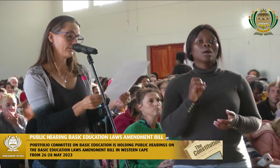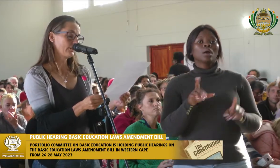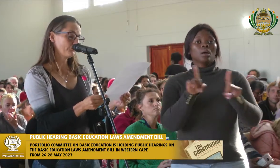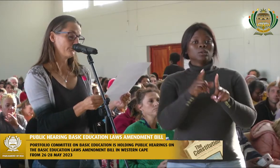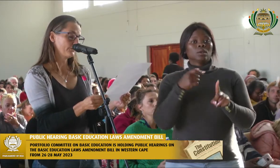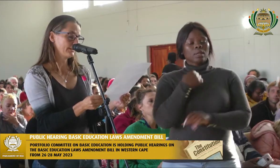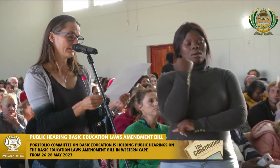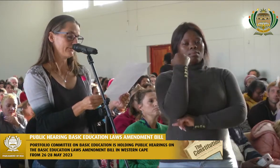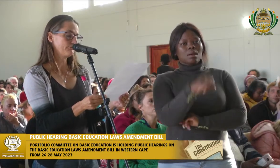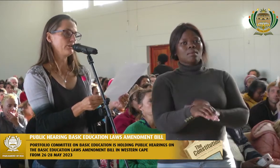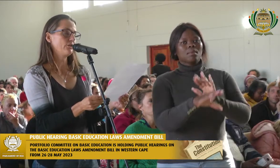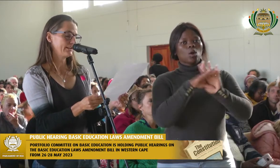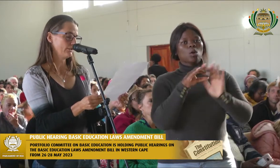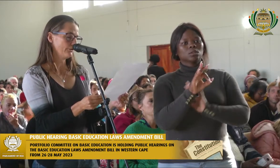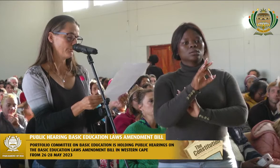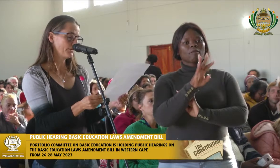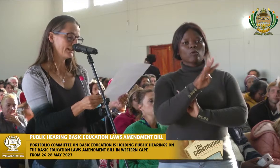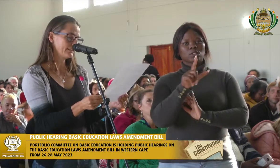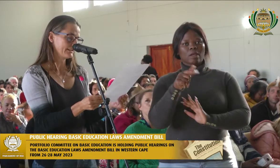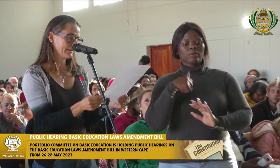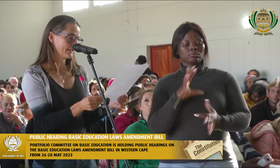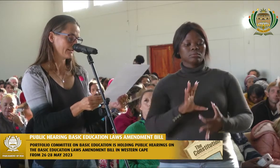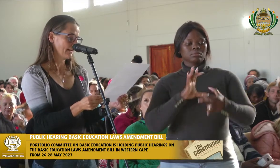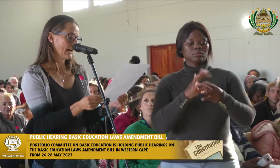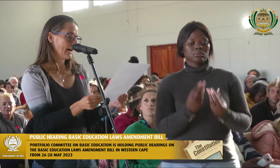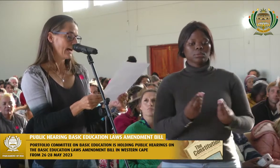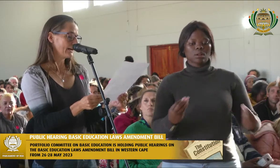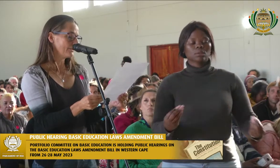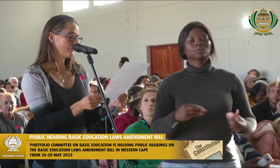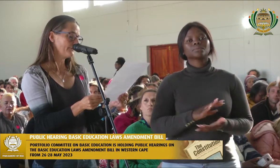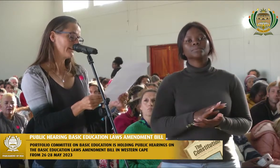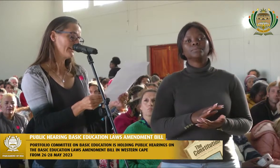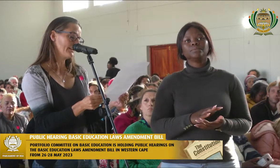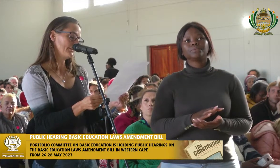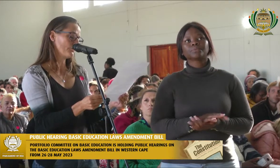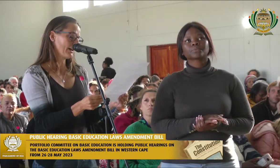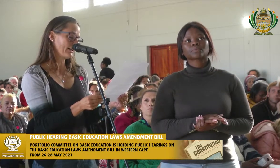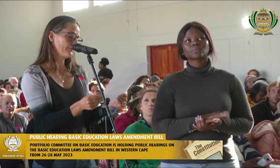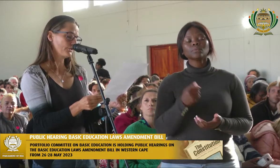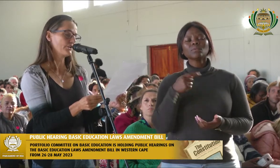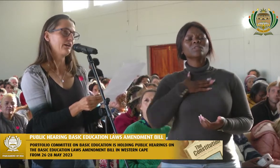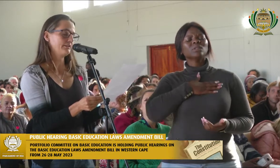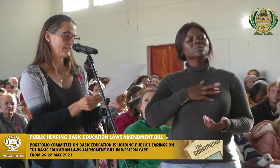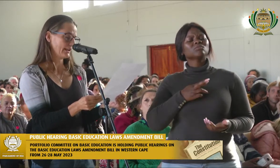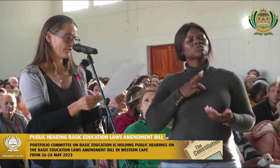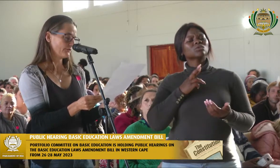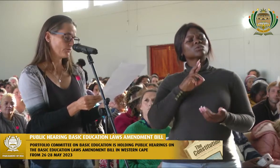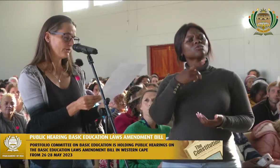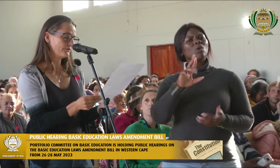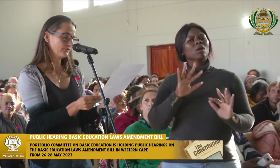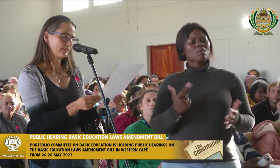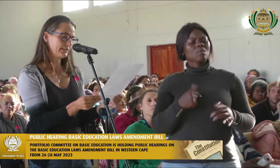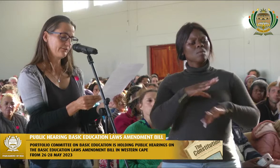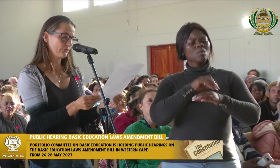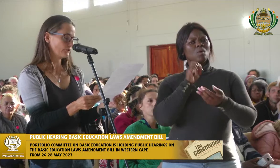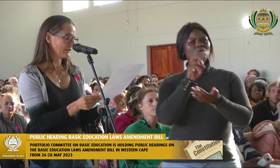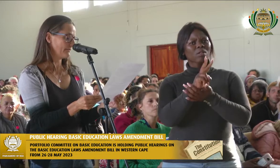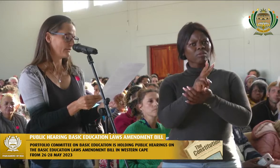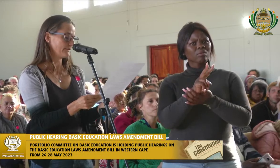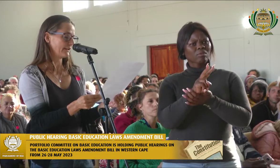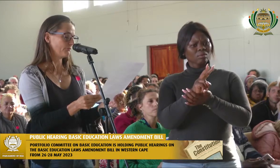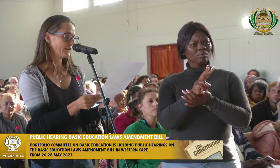to reject Clause 47 regarding learner pregnancies. How can you feel that it is right for a child at the age of 12 to